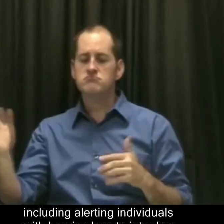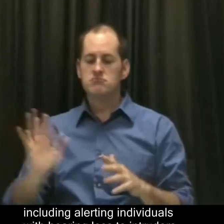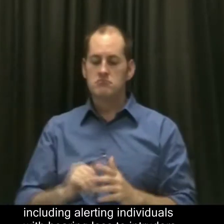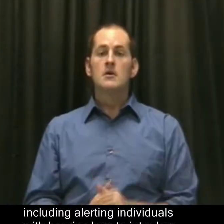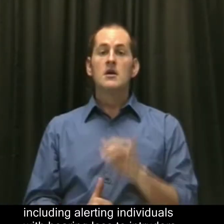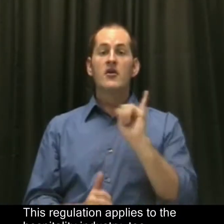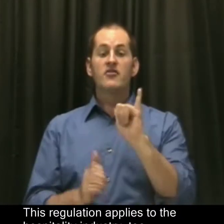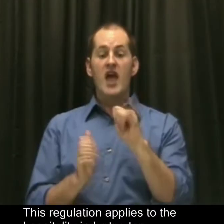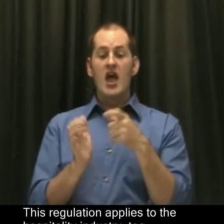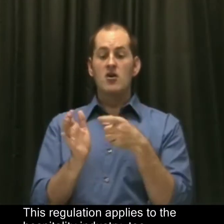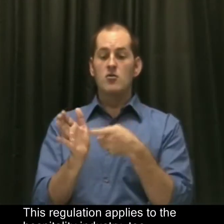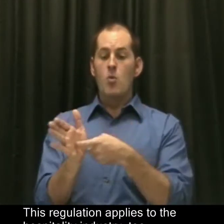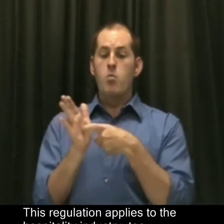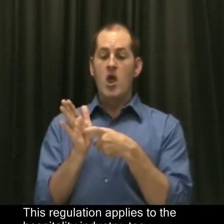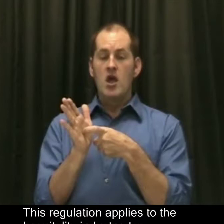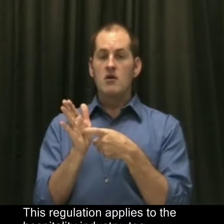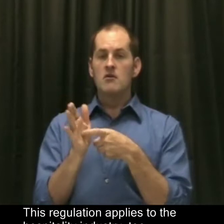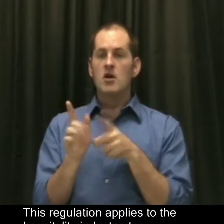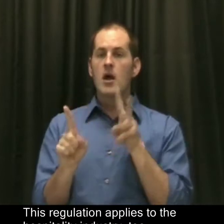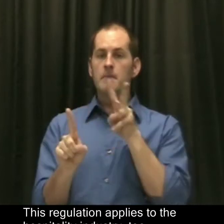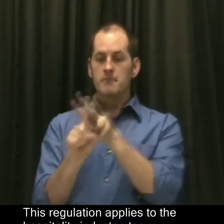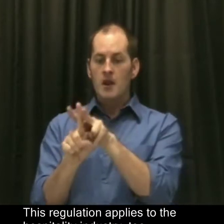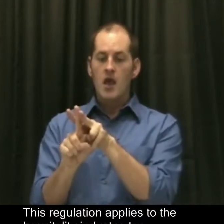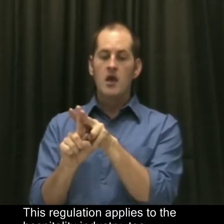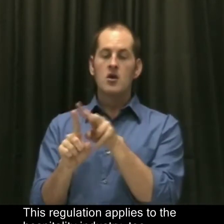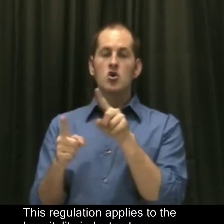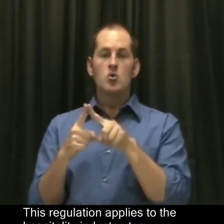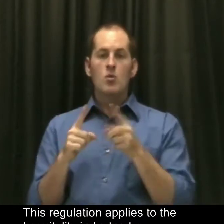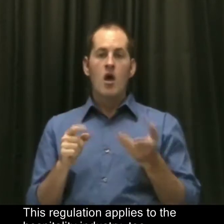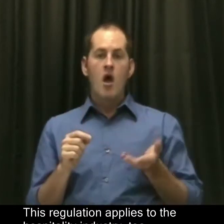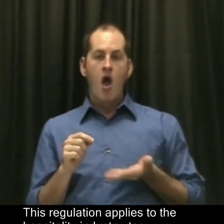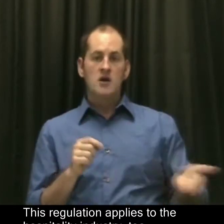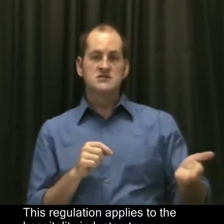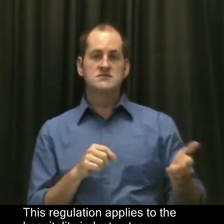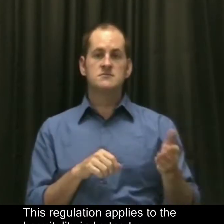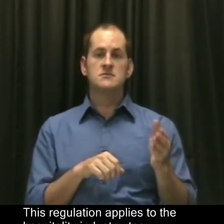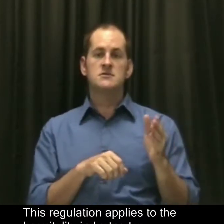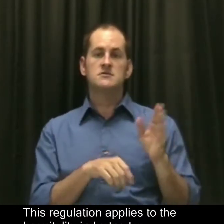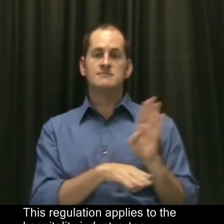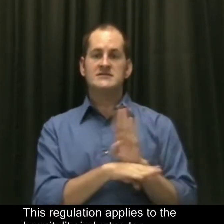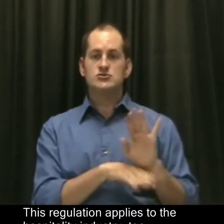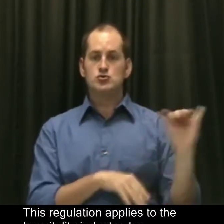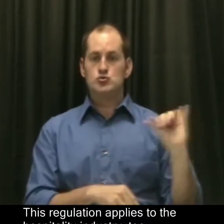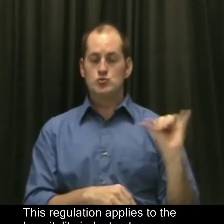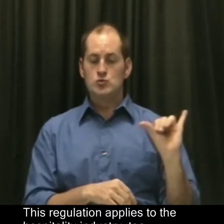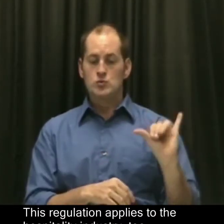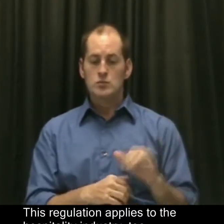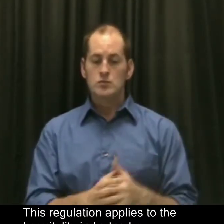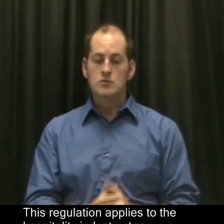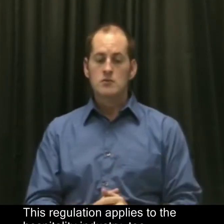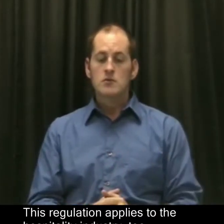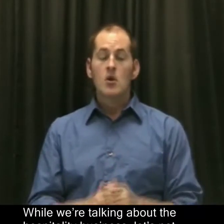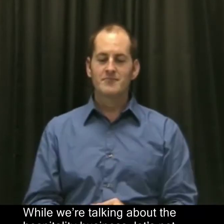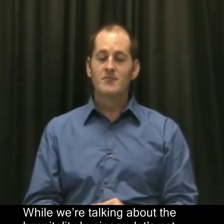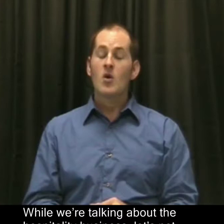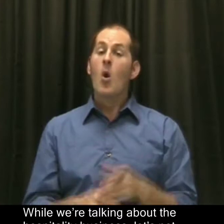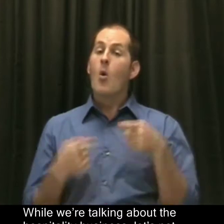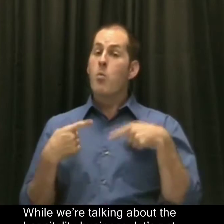This regulation applies to the hospitality industry too. While we're talking about the